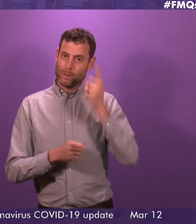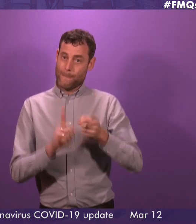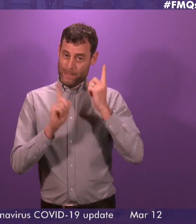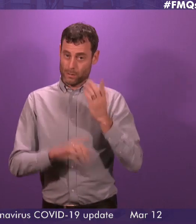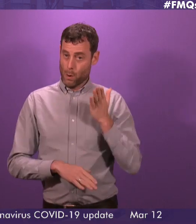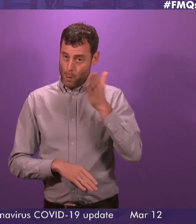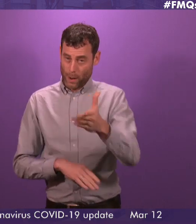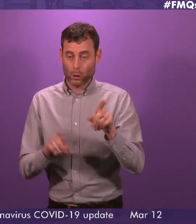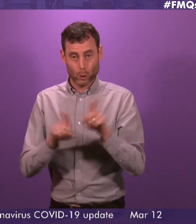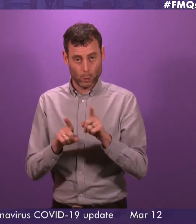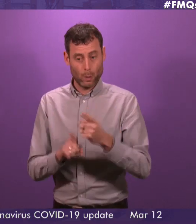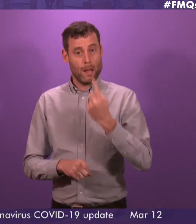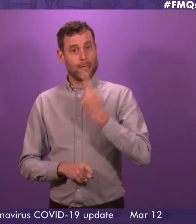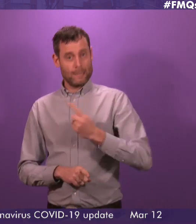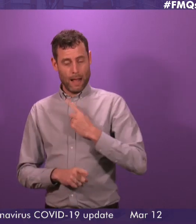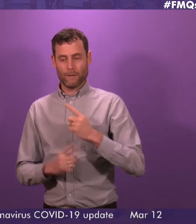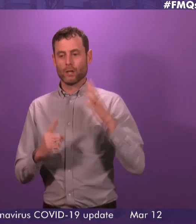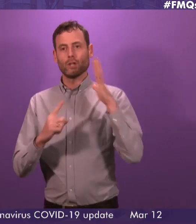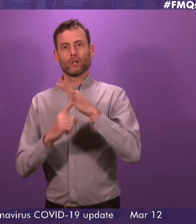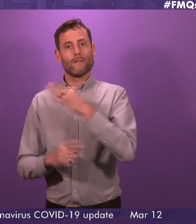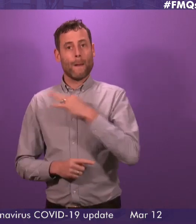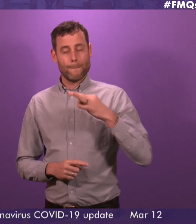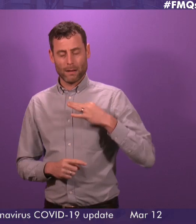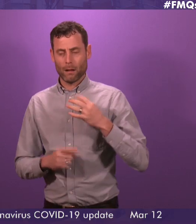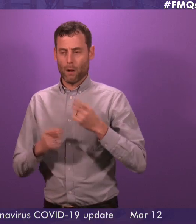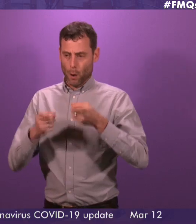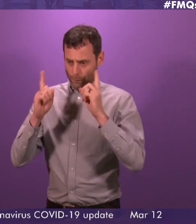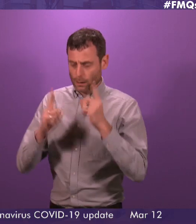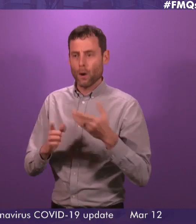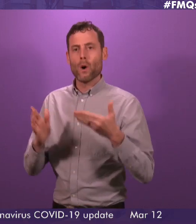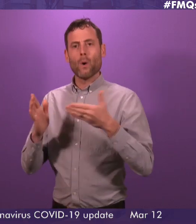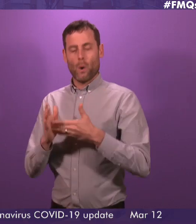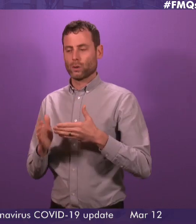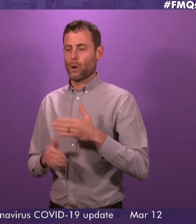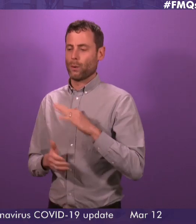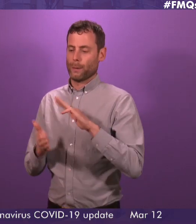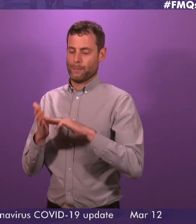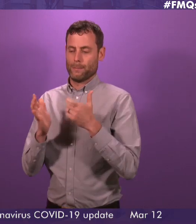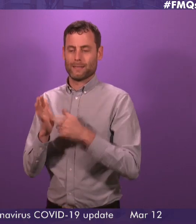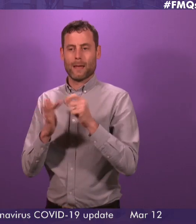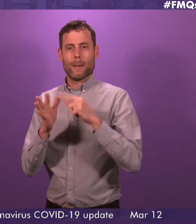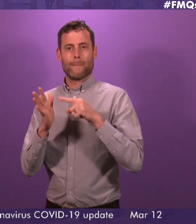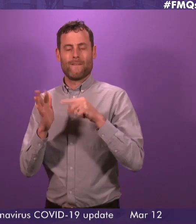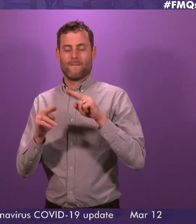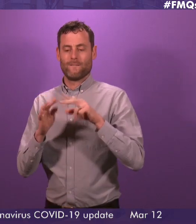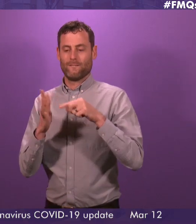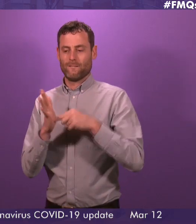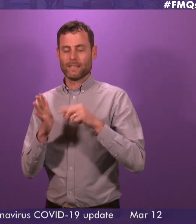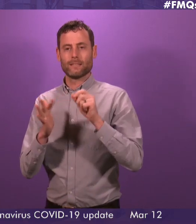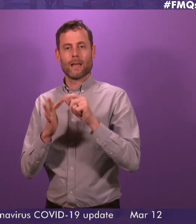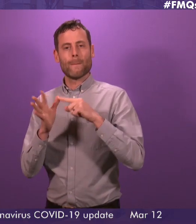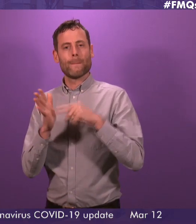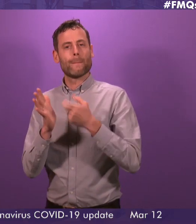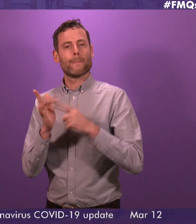Chief Medical Officer and my colleague Mr Fitzpatrick, the Minister for Public Health. And I will update you